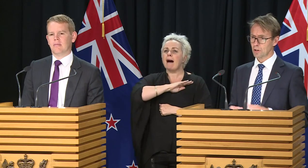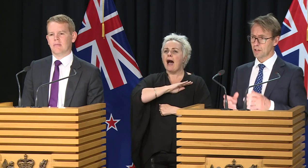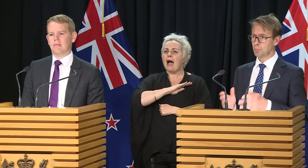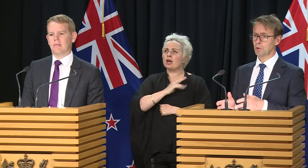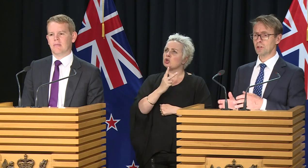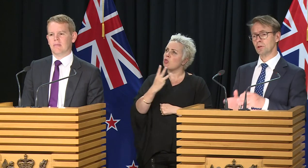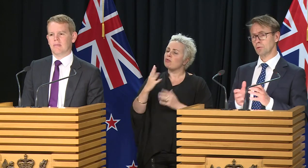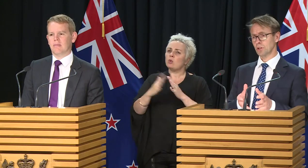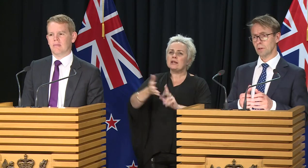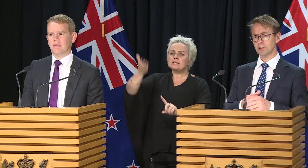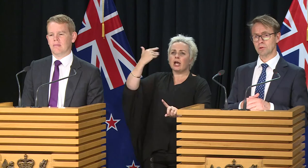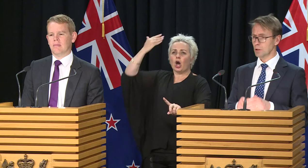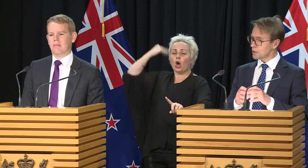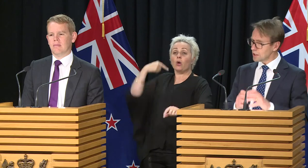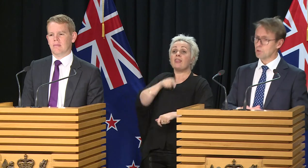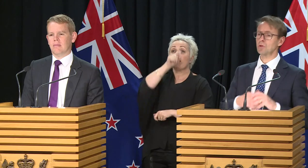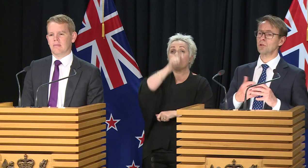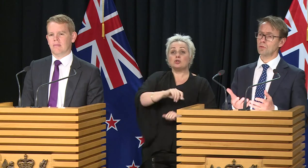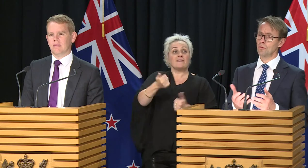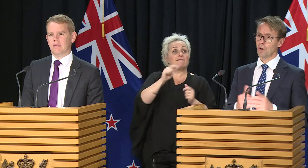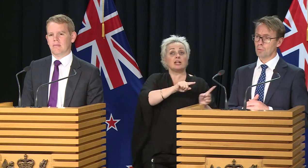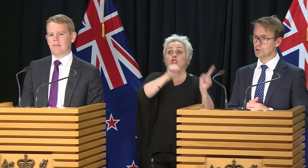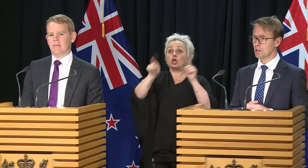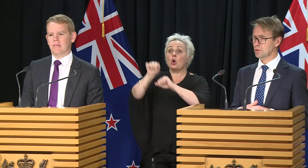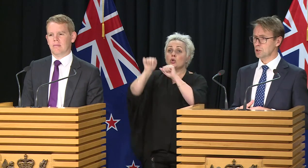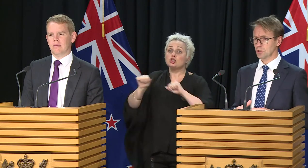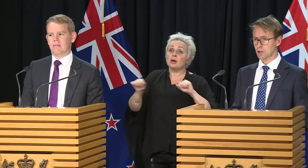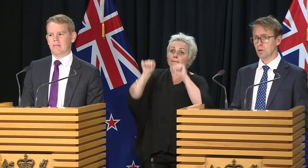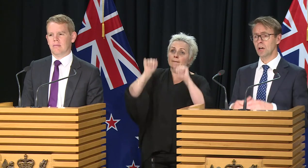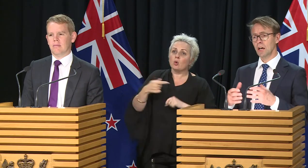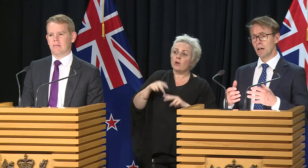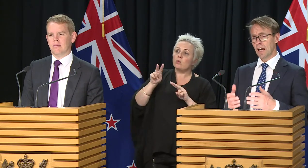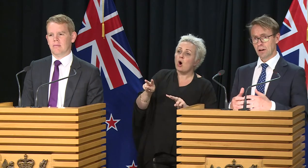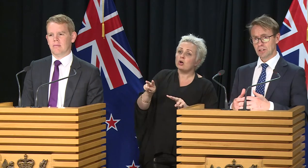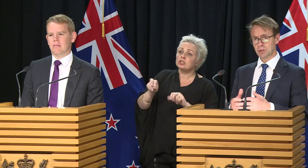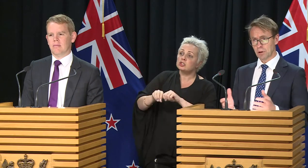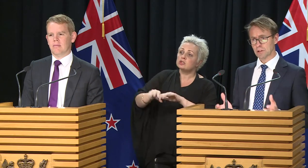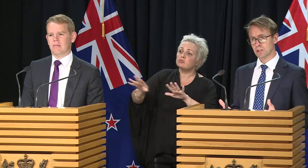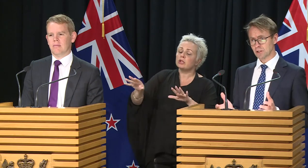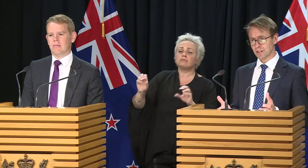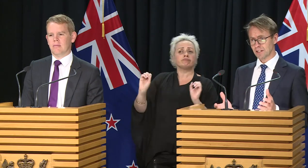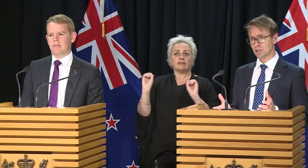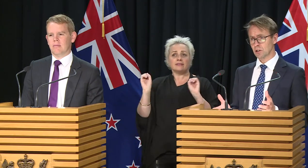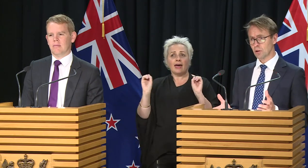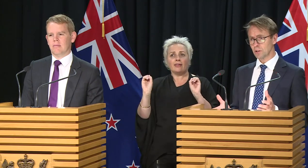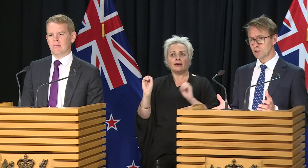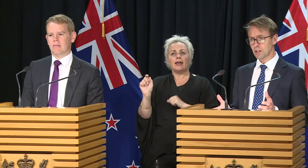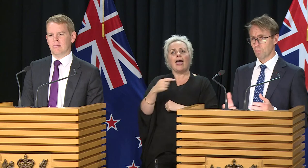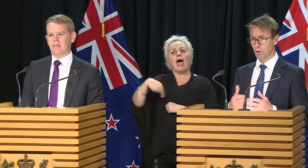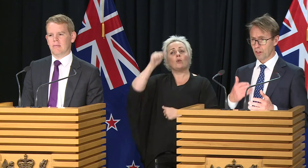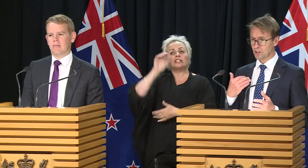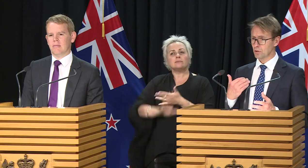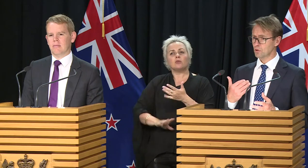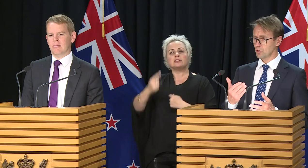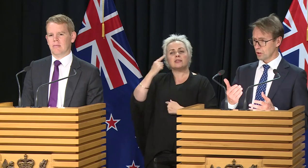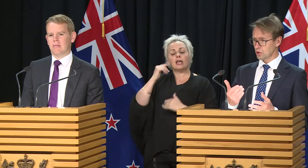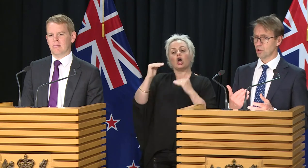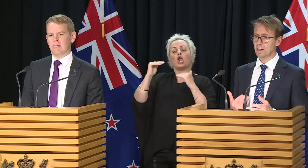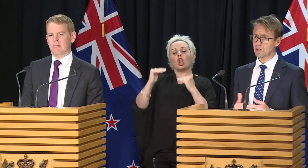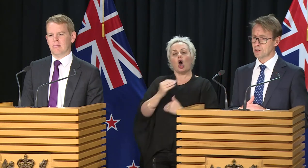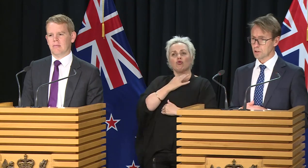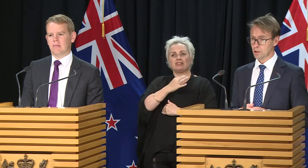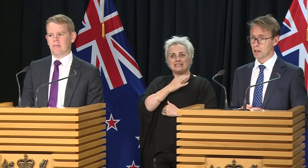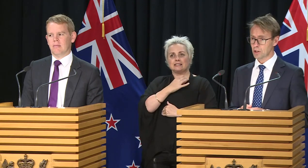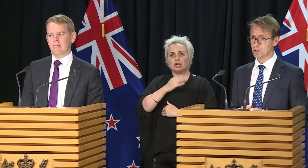weeks ago, that person had also been to a gym. Again, we saw no onward transmission. So our experience is that this is low risk with that sort of